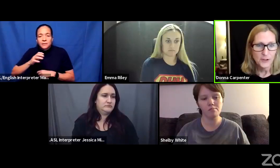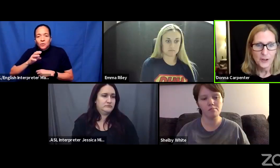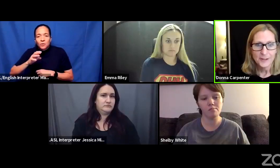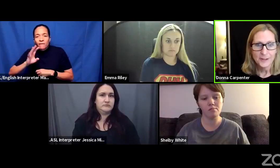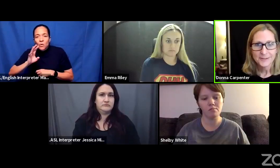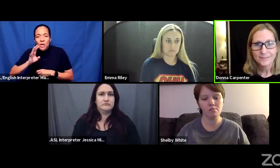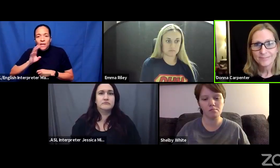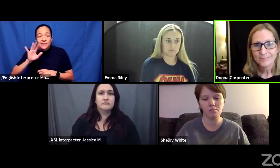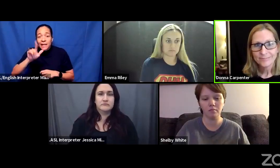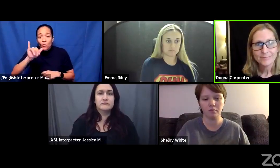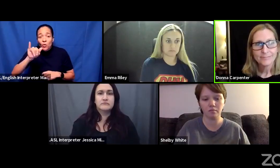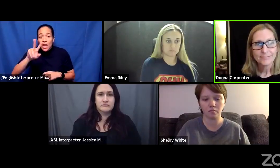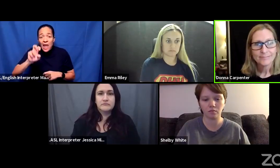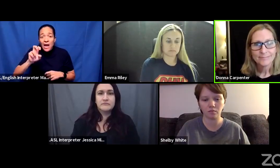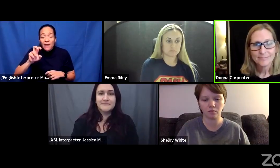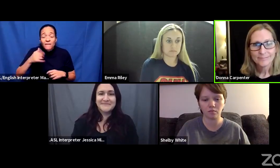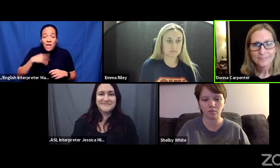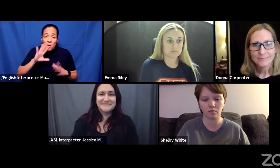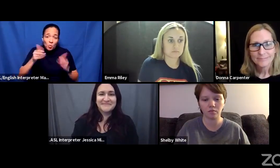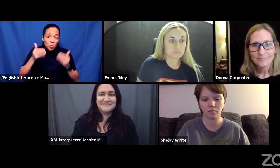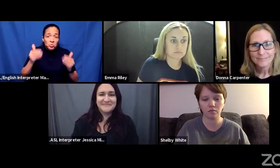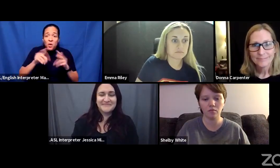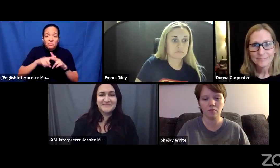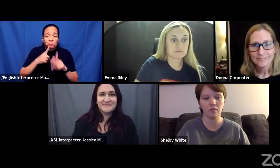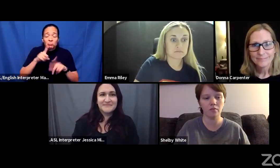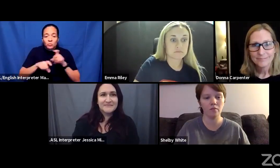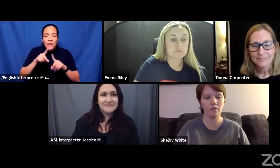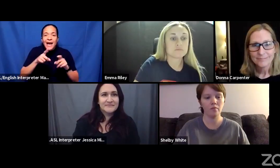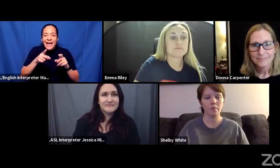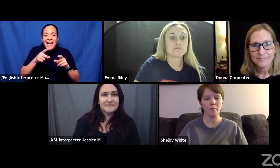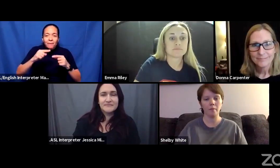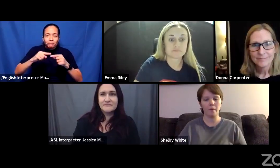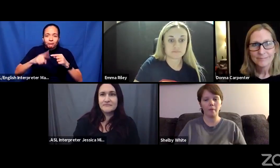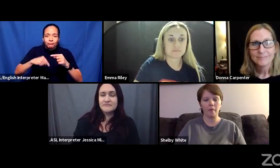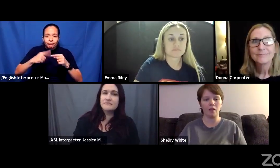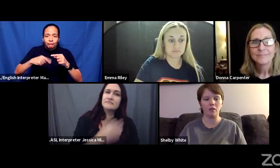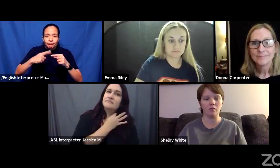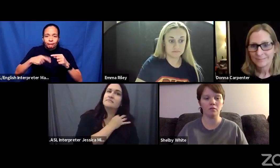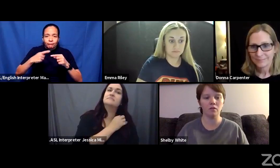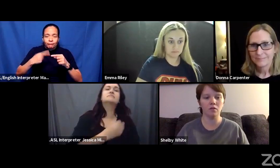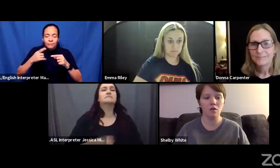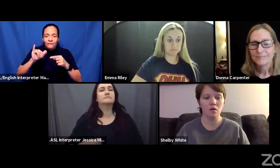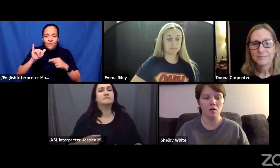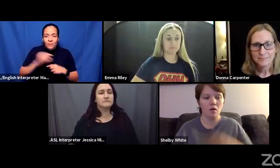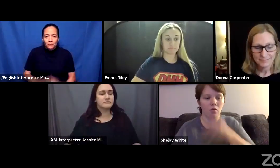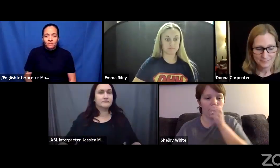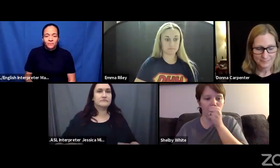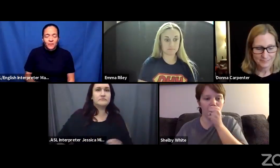and then I'll go ahead and start. Okay, it's preparing to live stream right now.